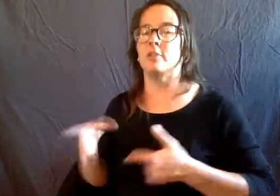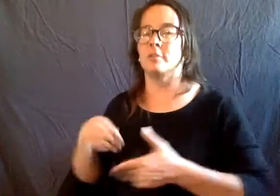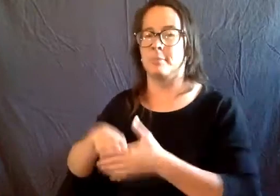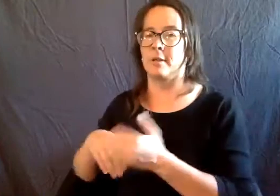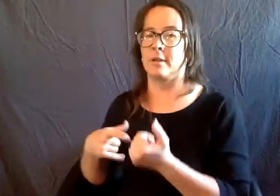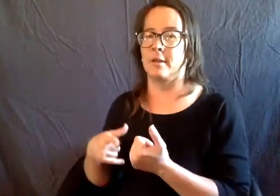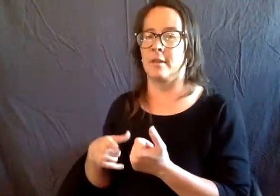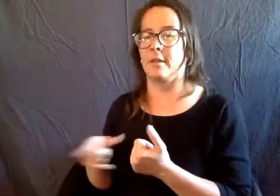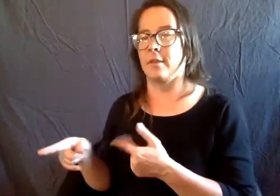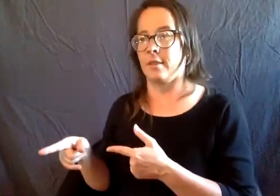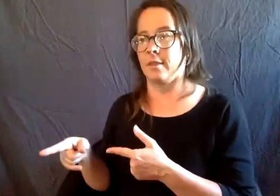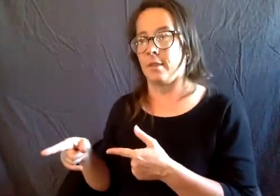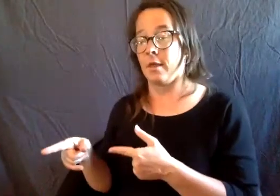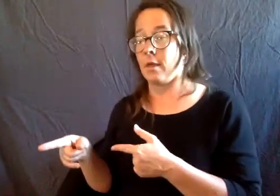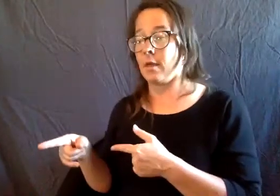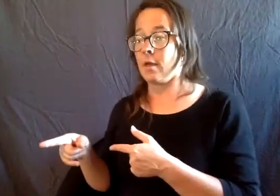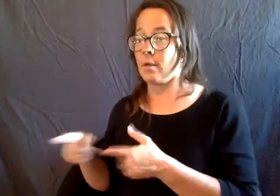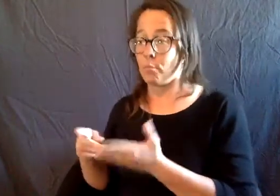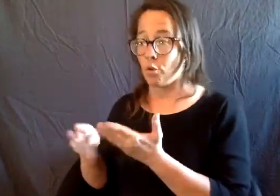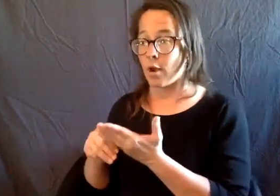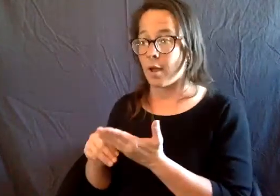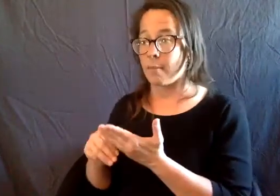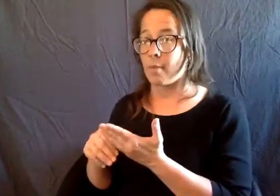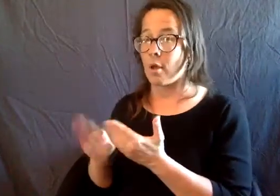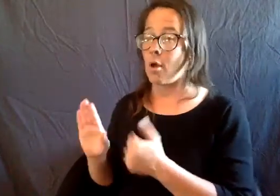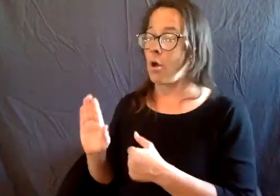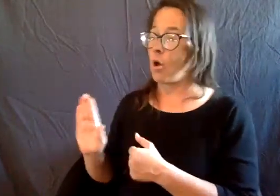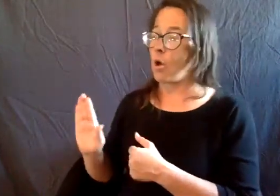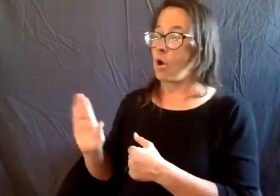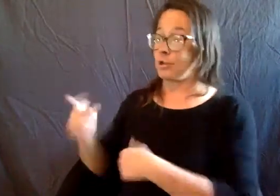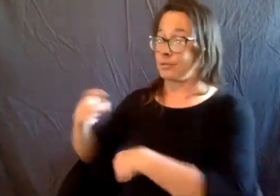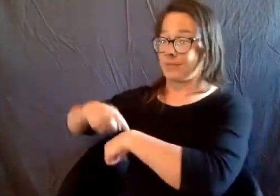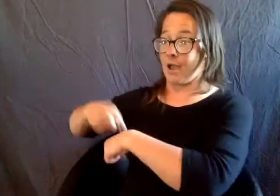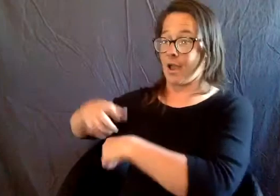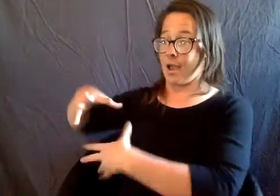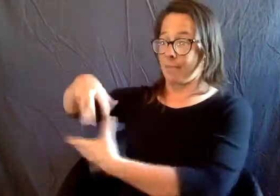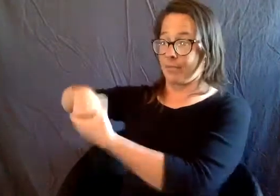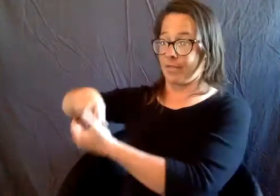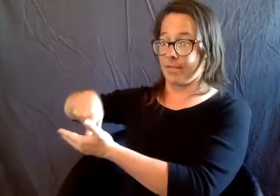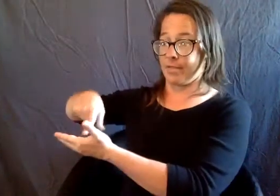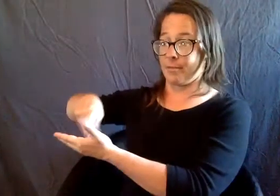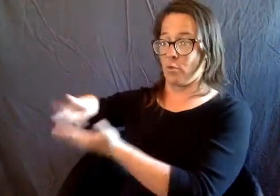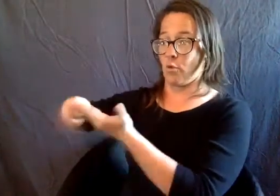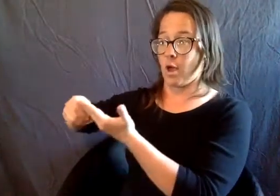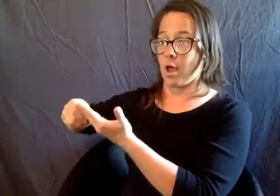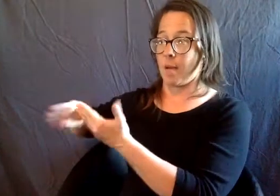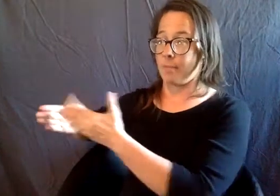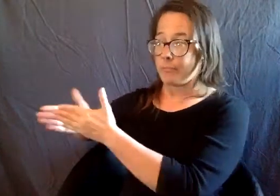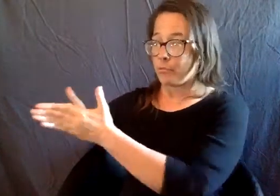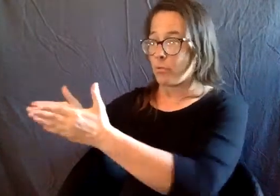she's been in the program a larger portion of her life than I have mine, and she's got her own path.